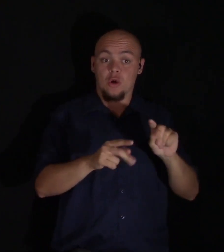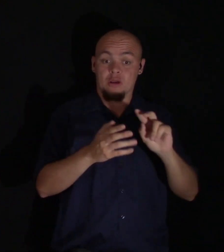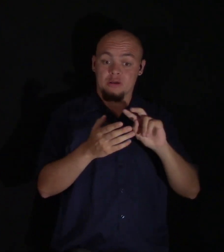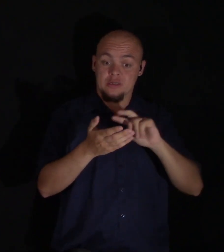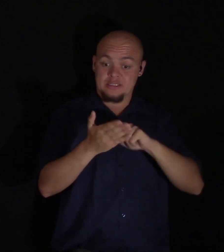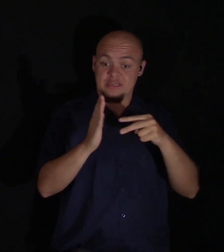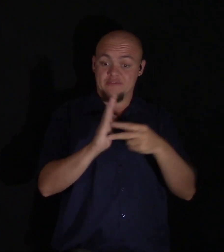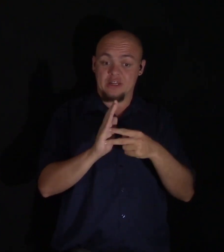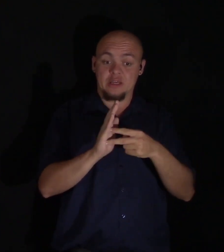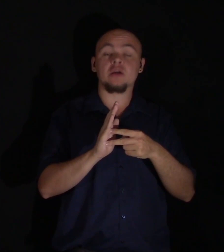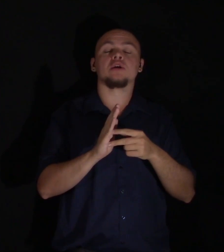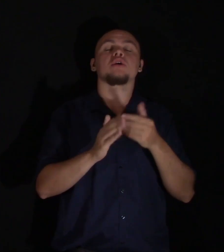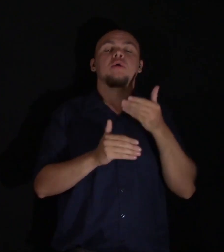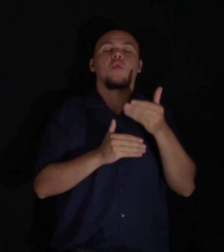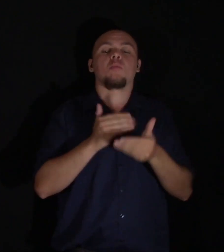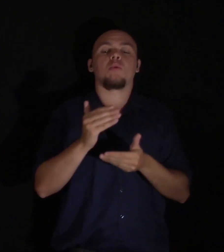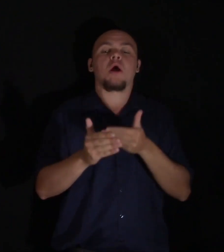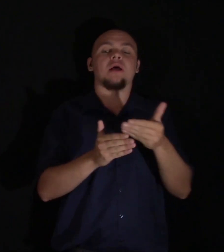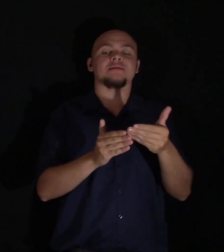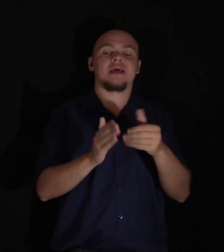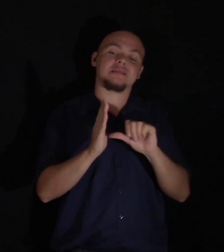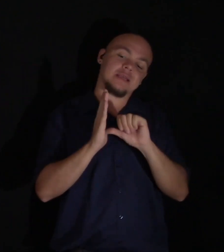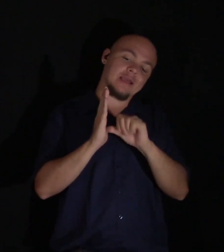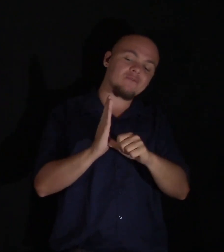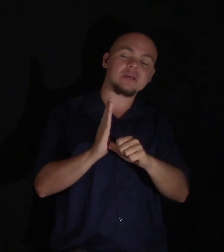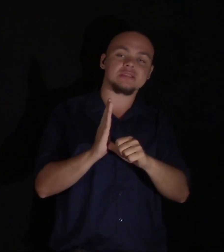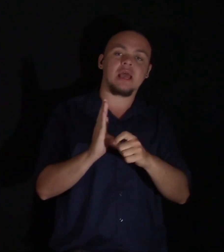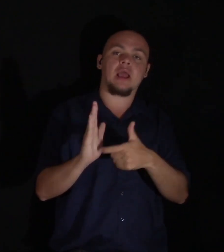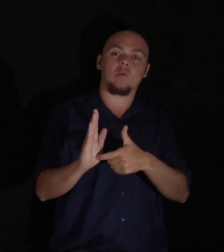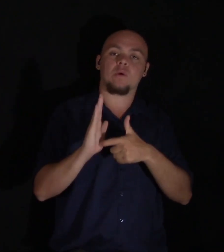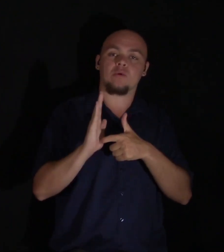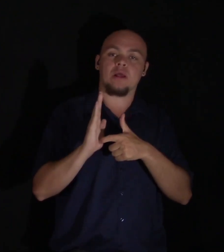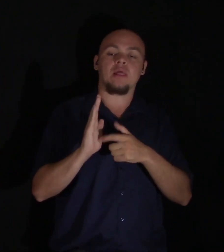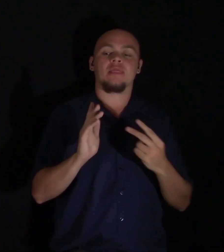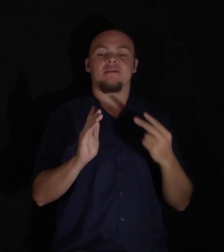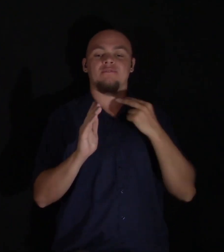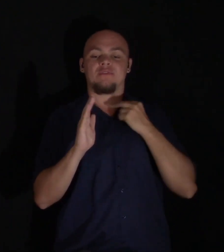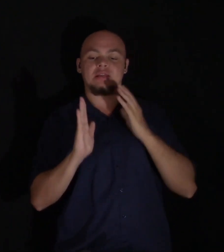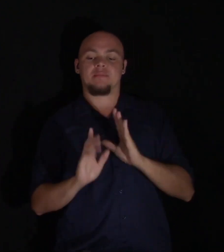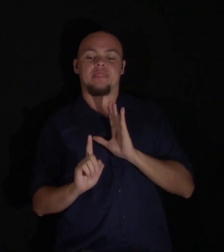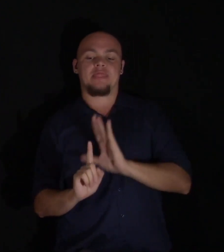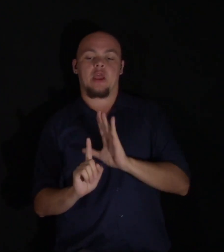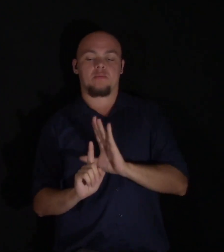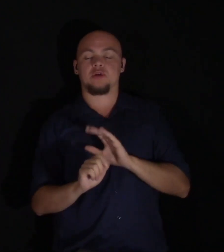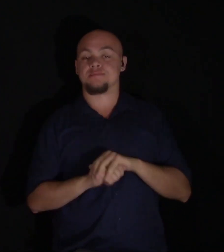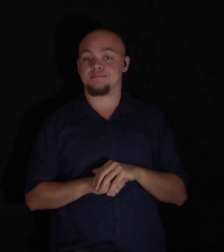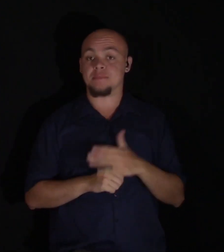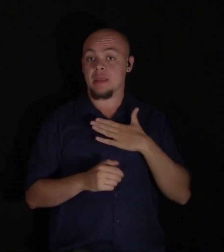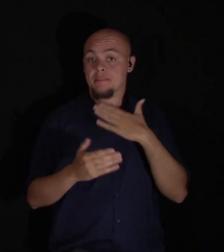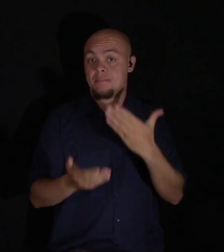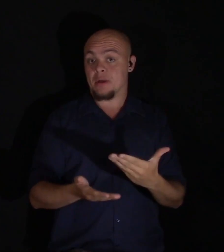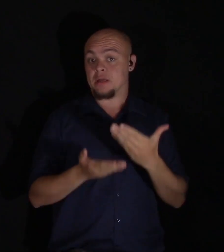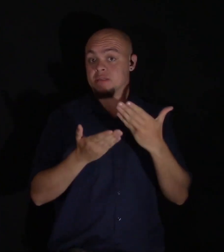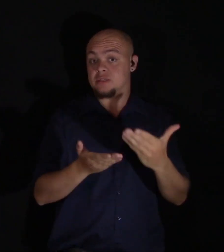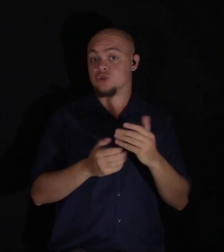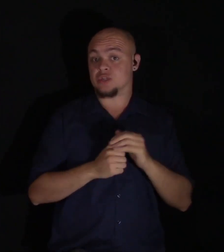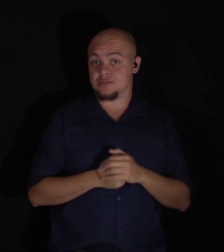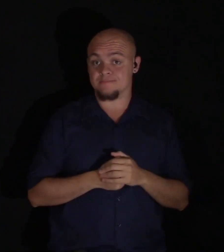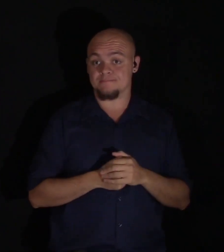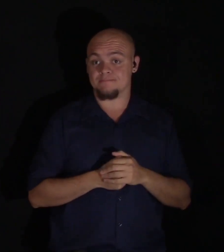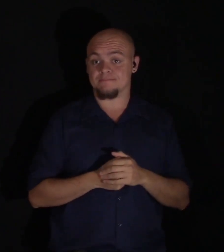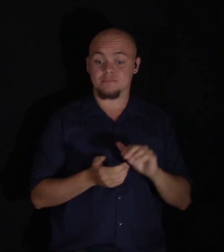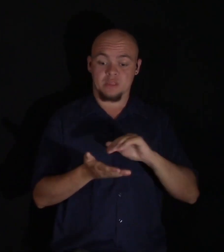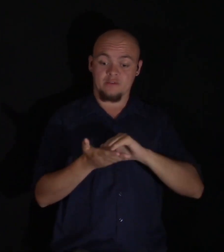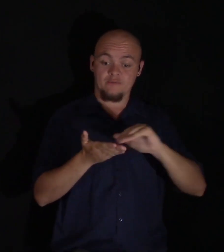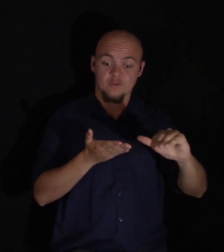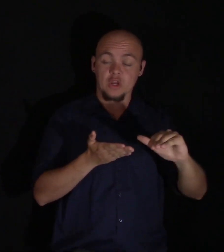highlight the process of forgiving and what is required on the part of the victim. My suggestion is